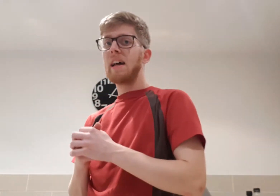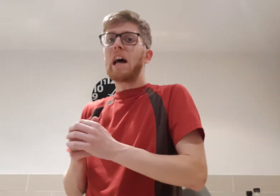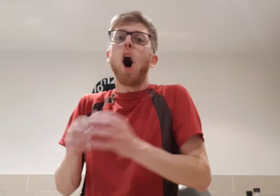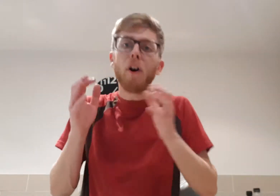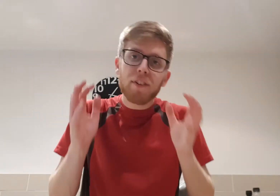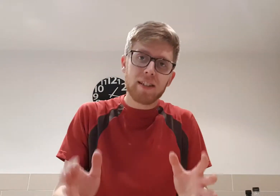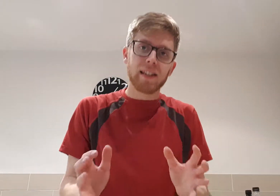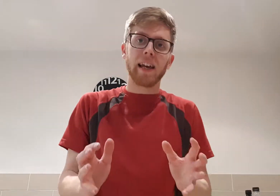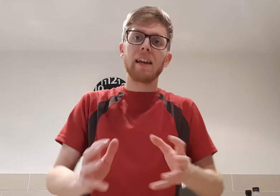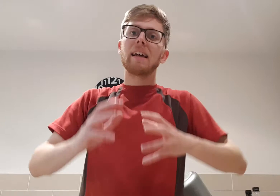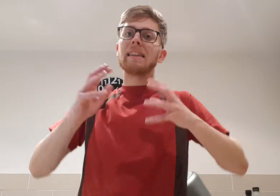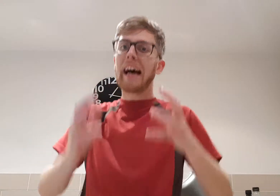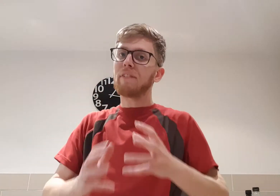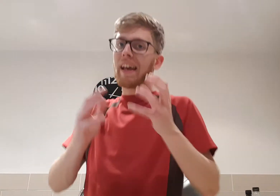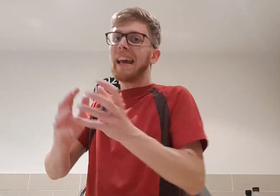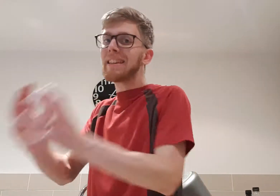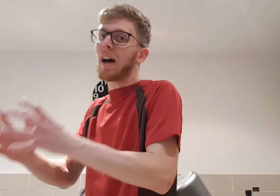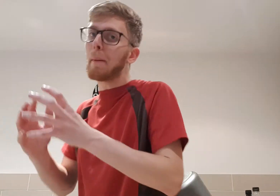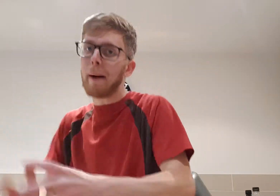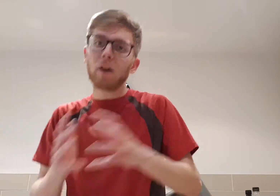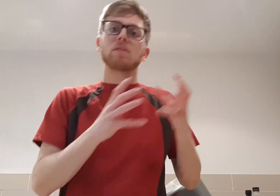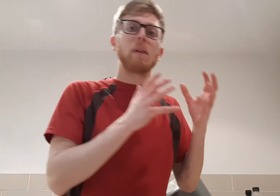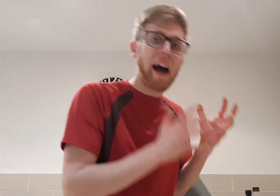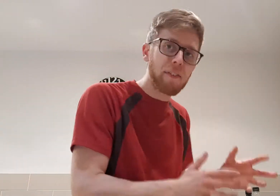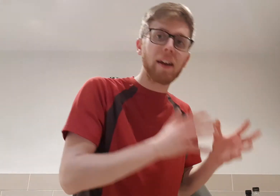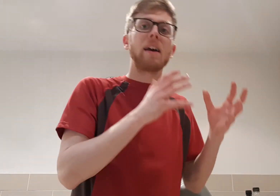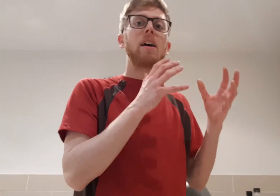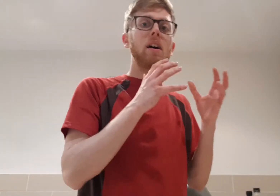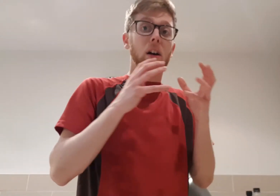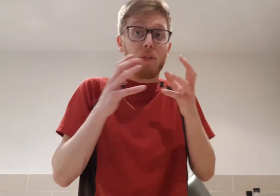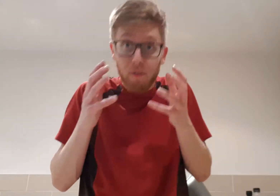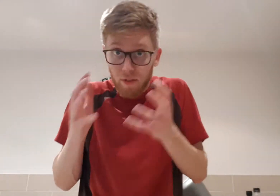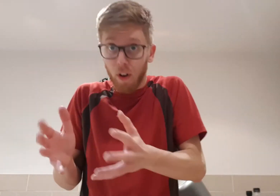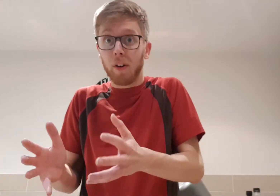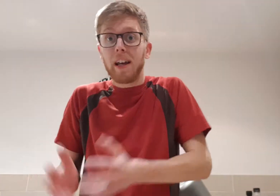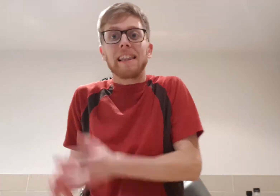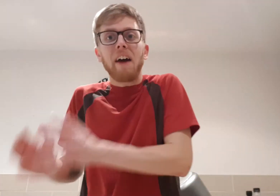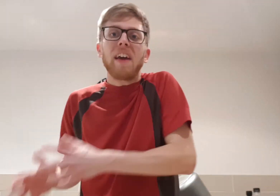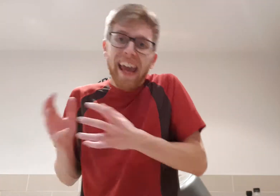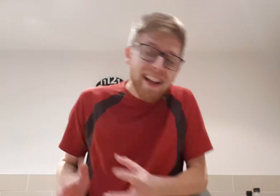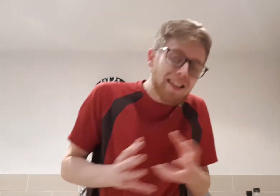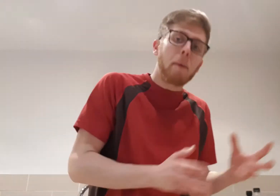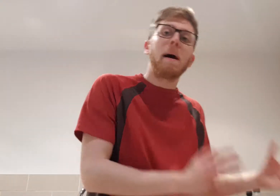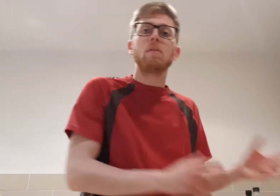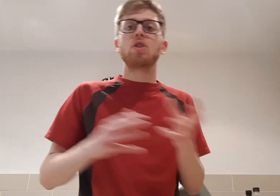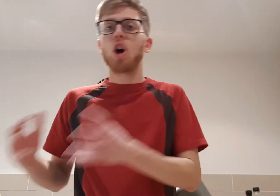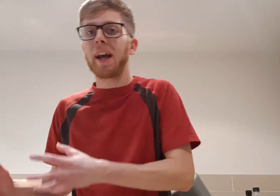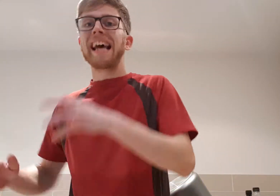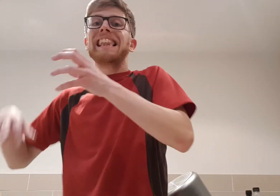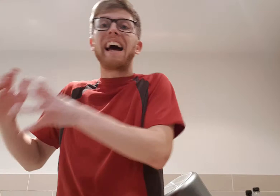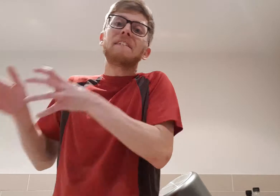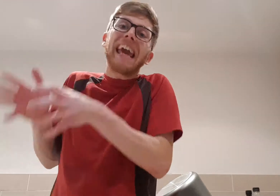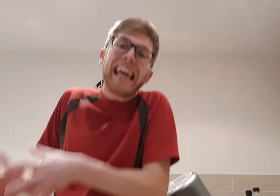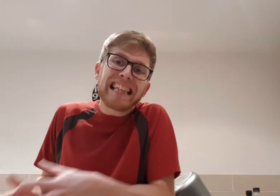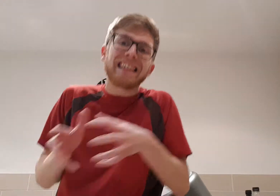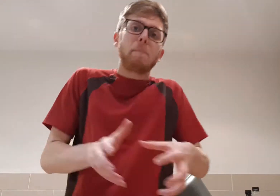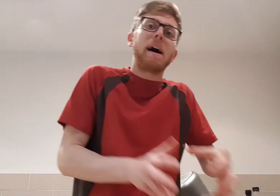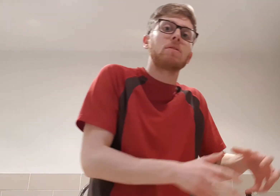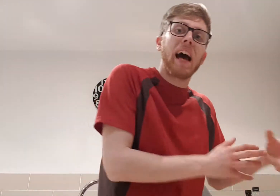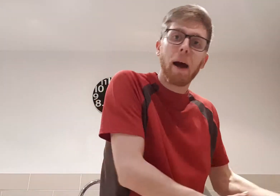Now, obviously, life is about having fun. Life is about joy. Life is about